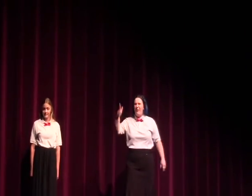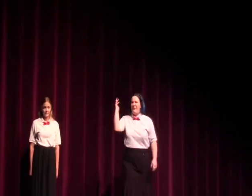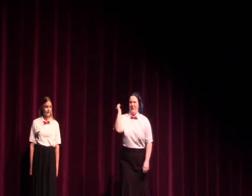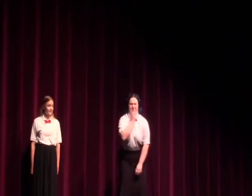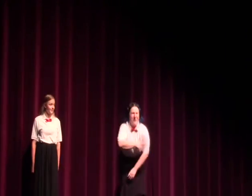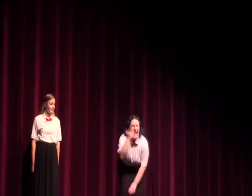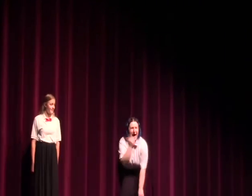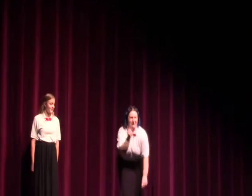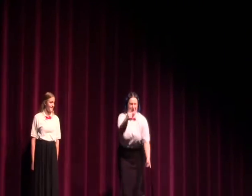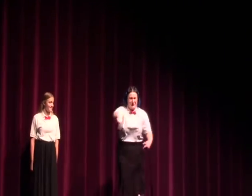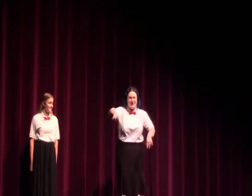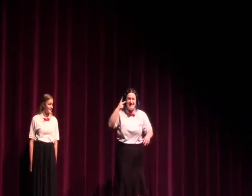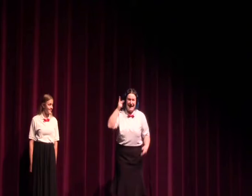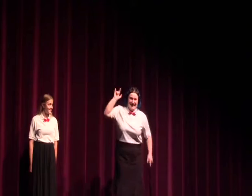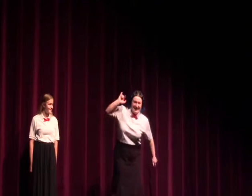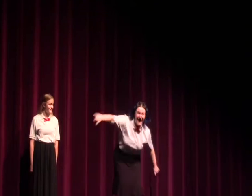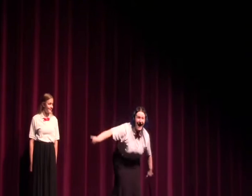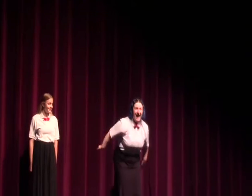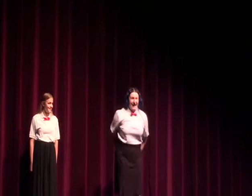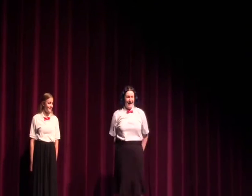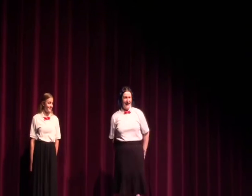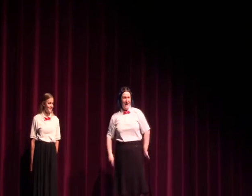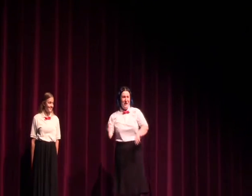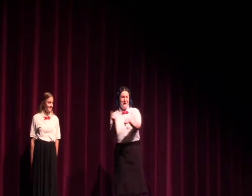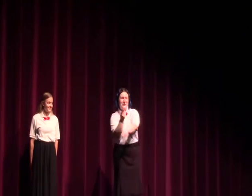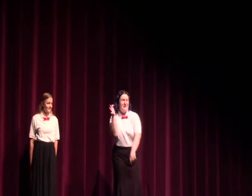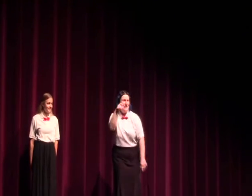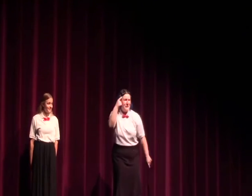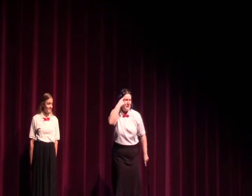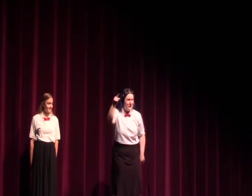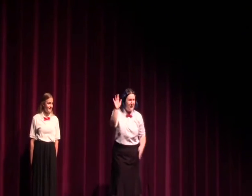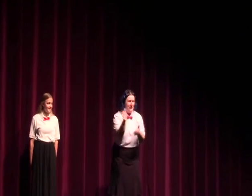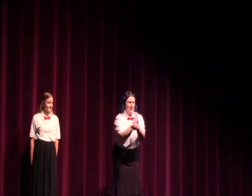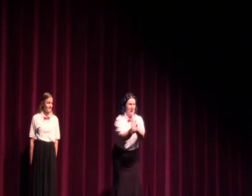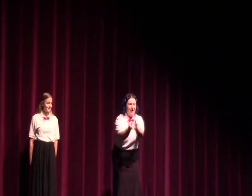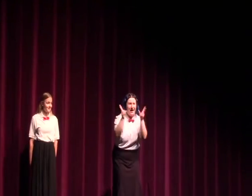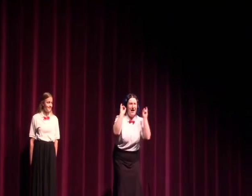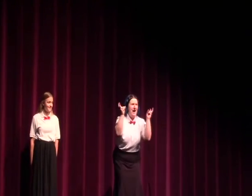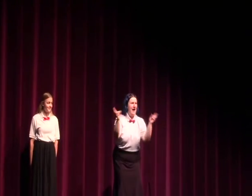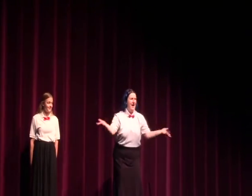Did you see that? They use fingerspelling to talk about the title of a movie.